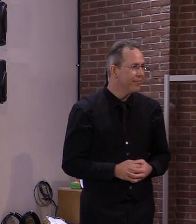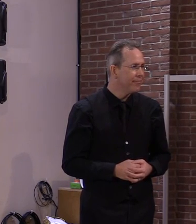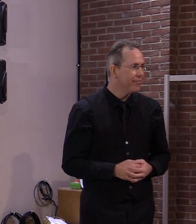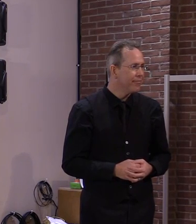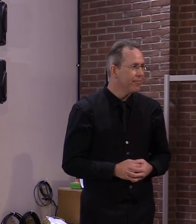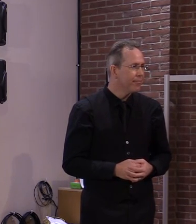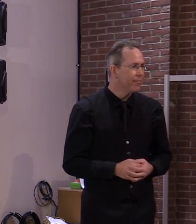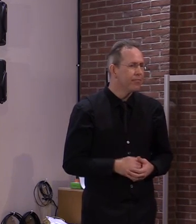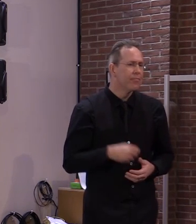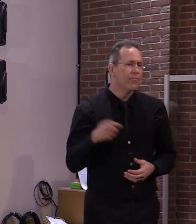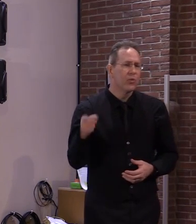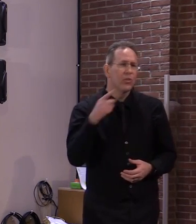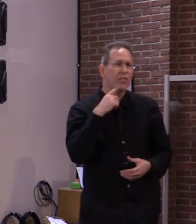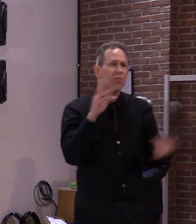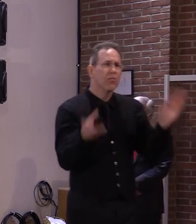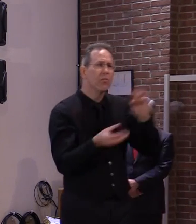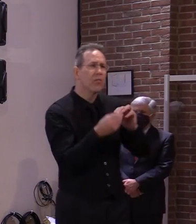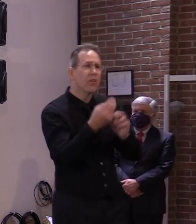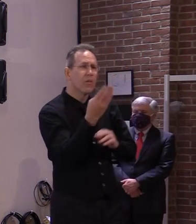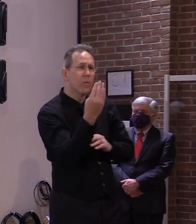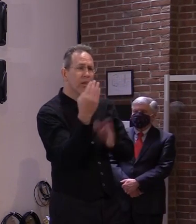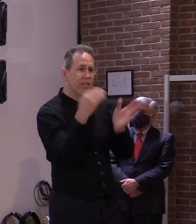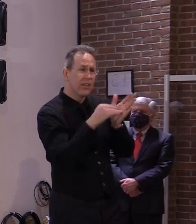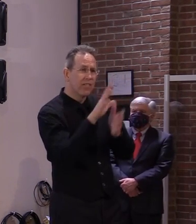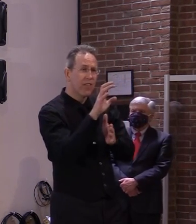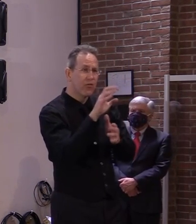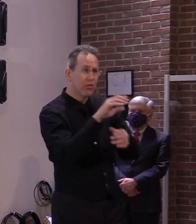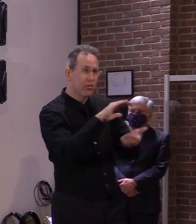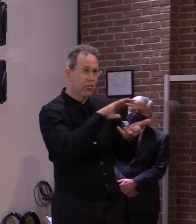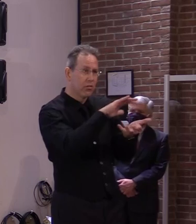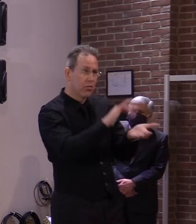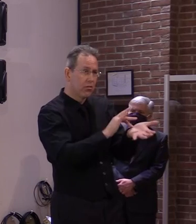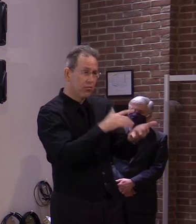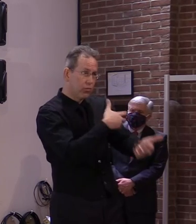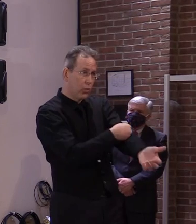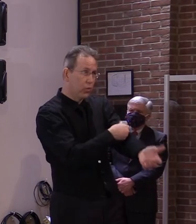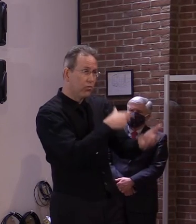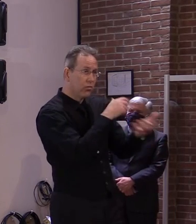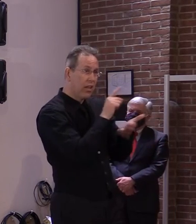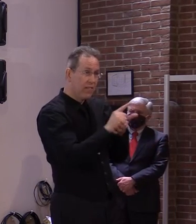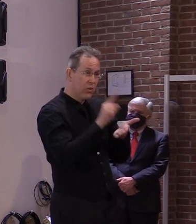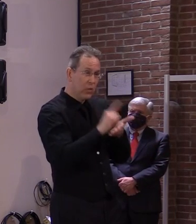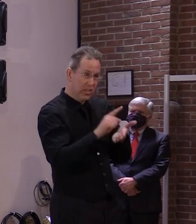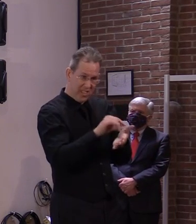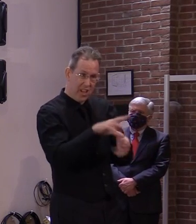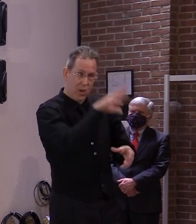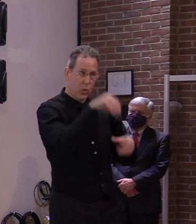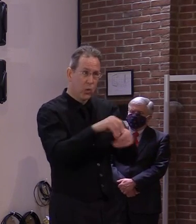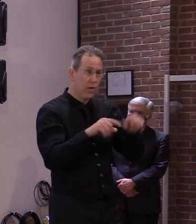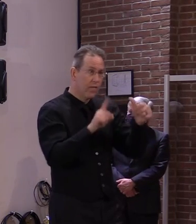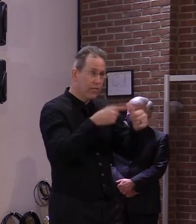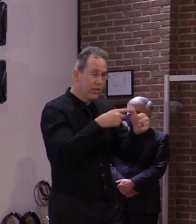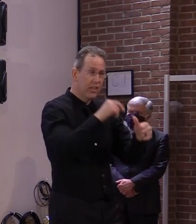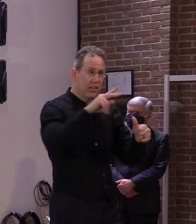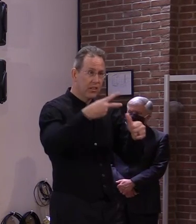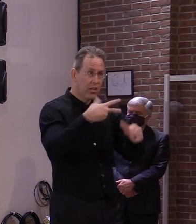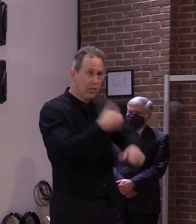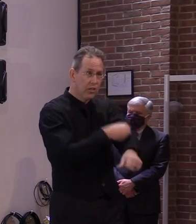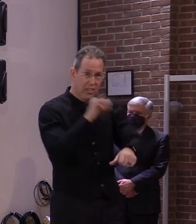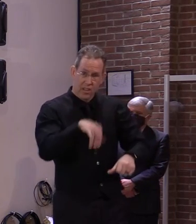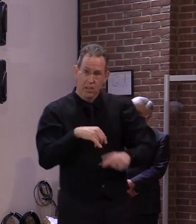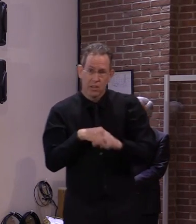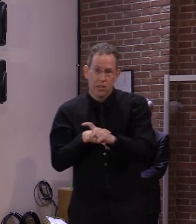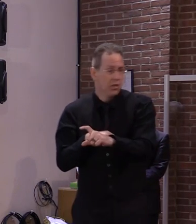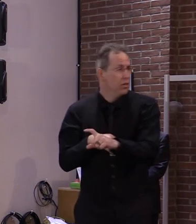really 29,000? Yeah, it does not. It does not include the second dose. It's just the new allocation,